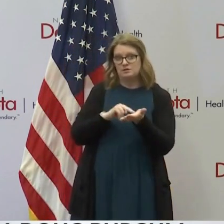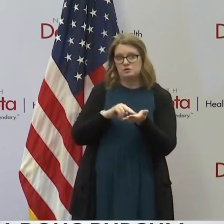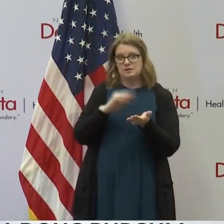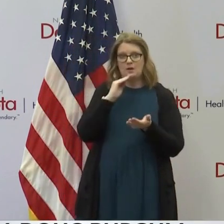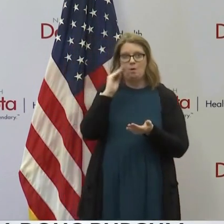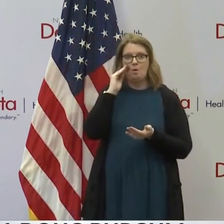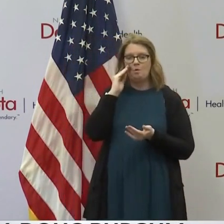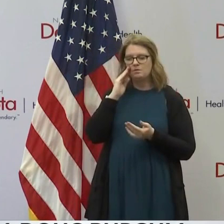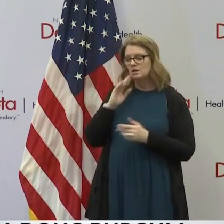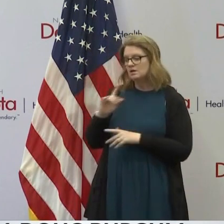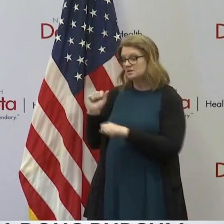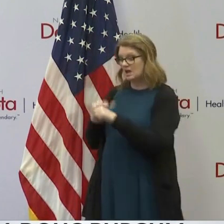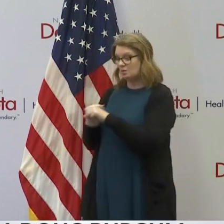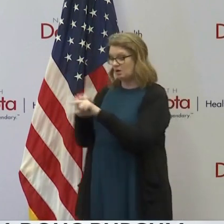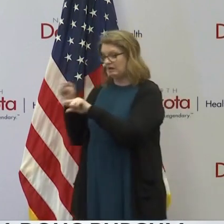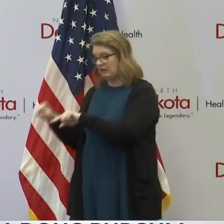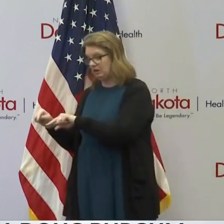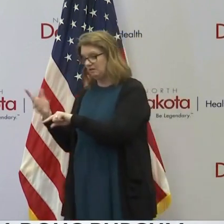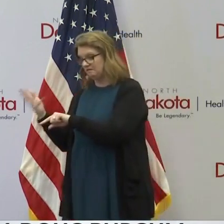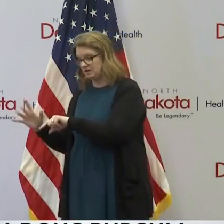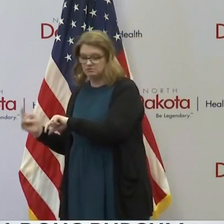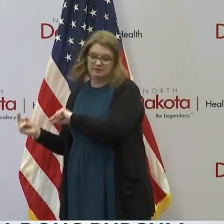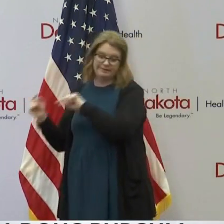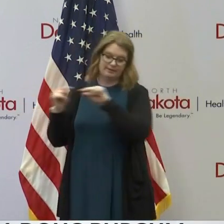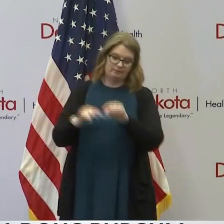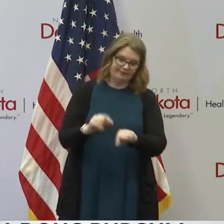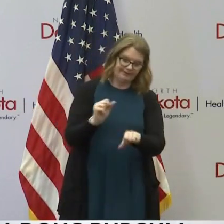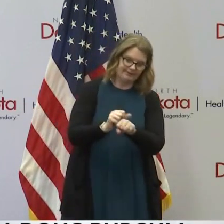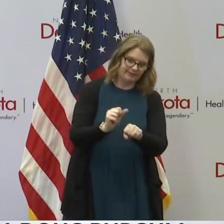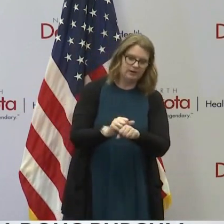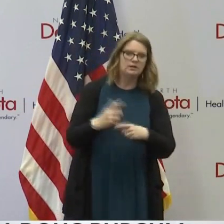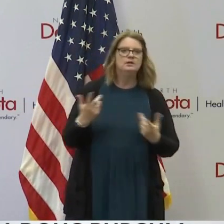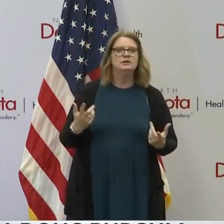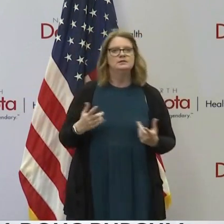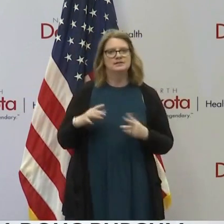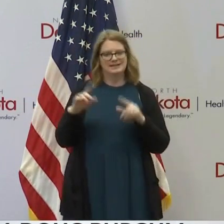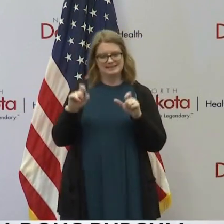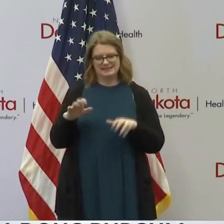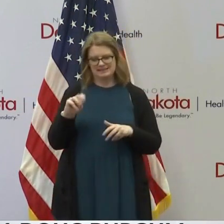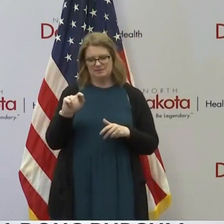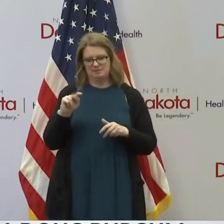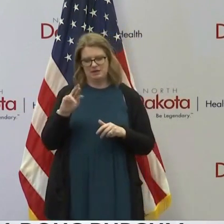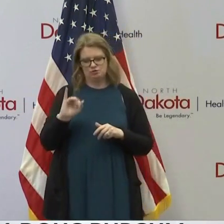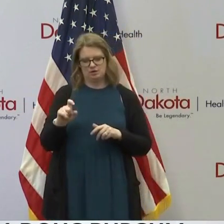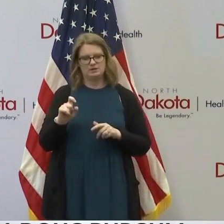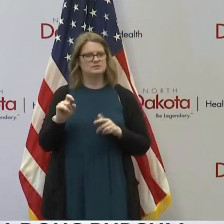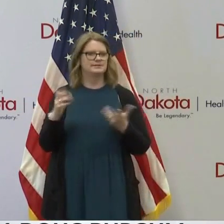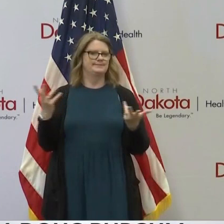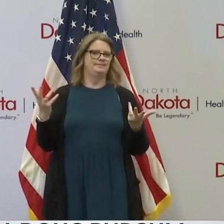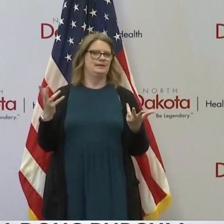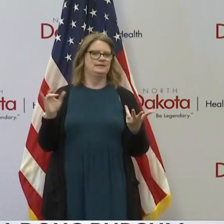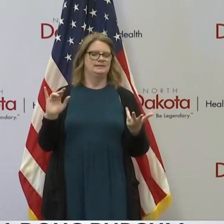facilities as a staff. And so that when the targeted testing matrix is sort of a combination of